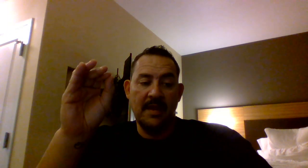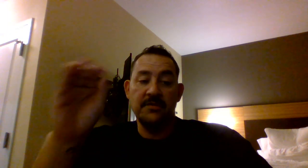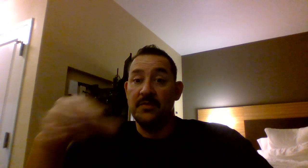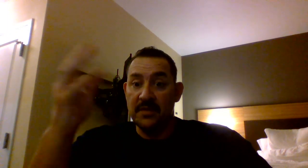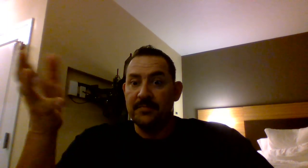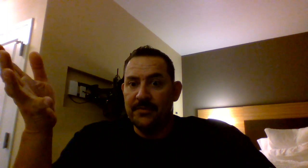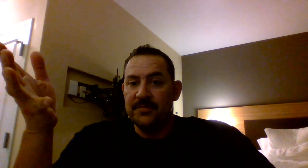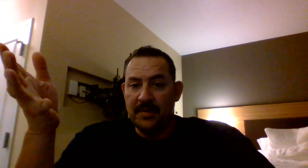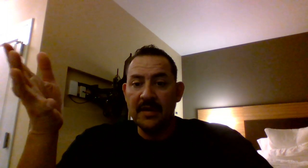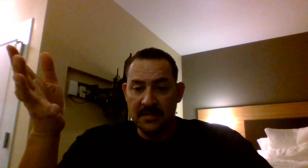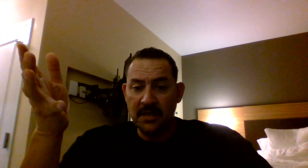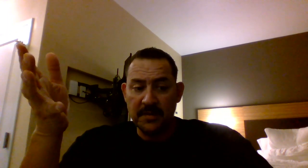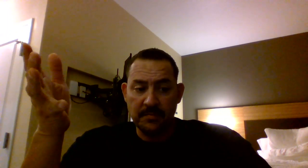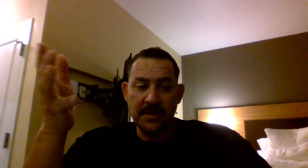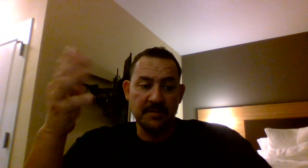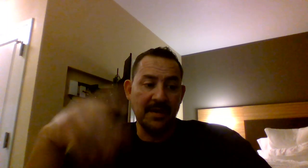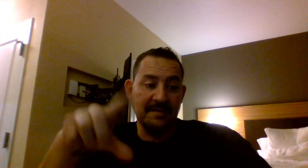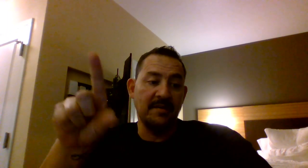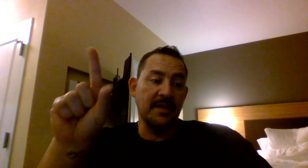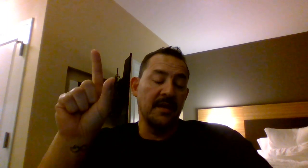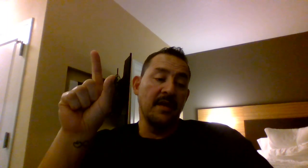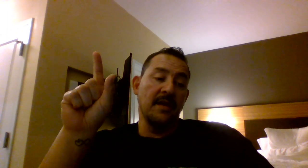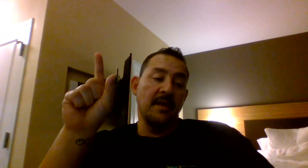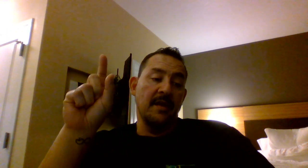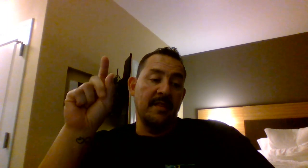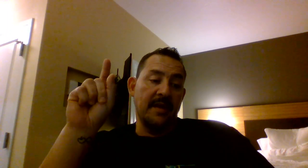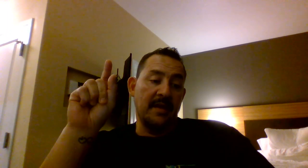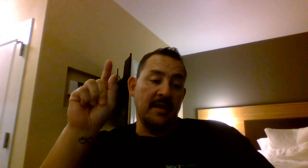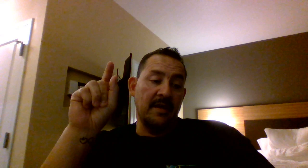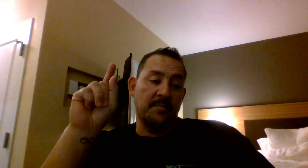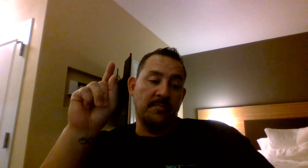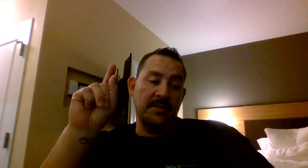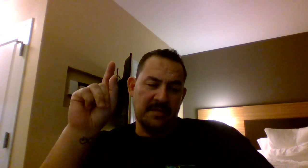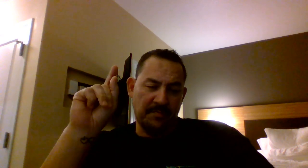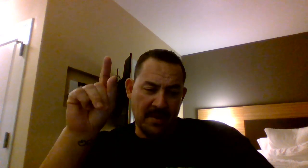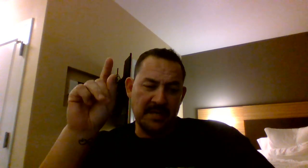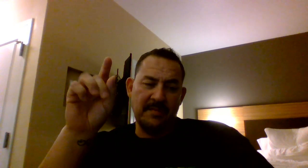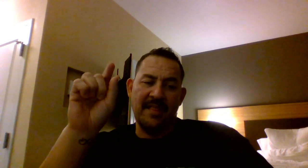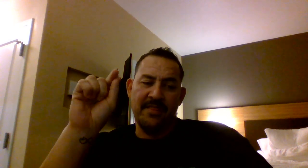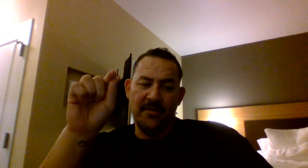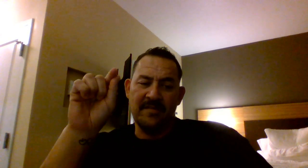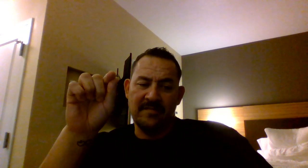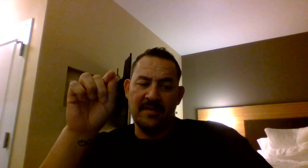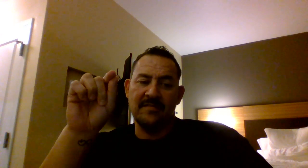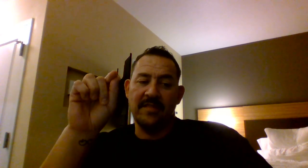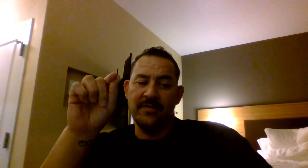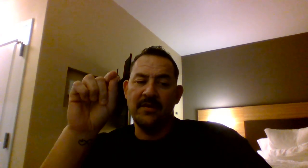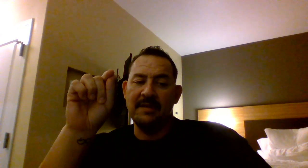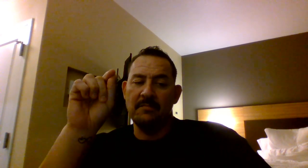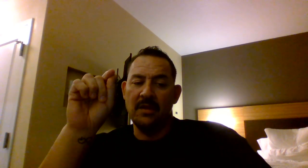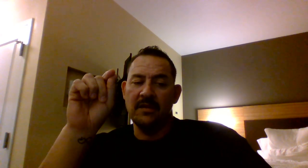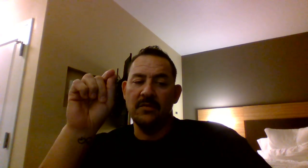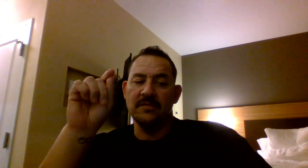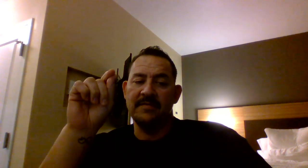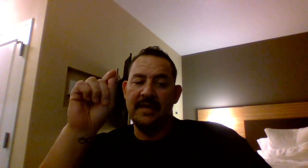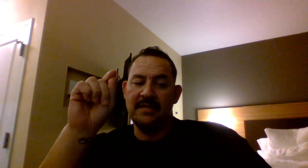energy was produced by cellular respiration, but I did find that it reaches approximately 36 to 38 molecules of